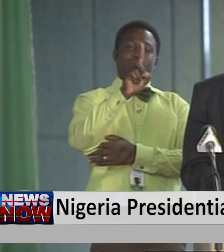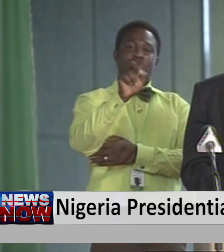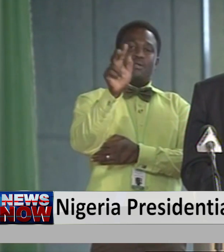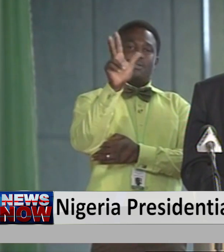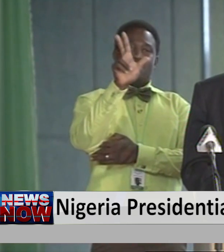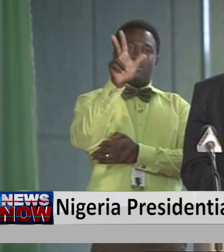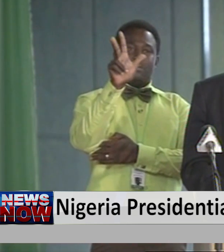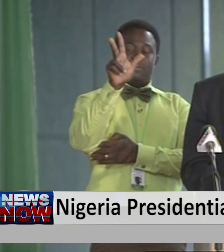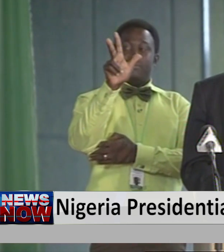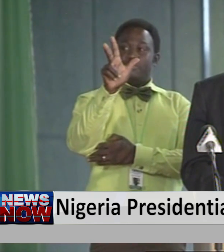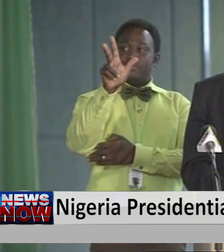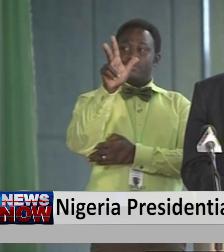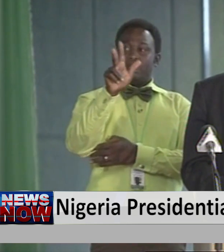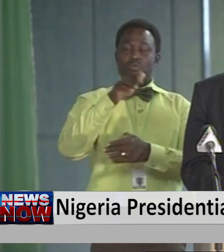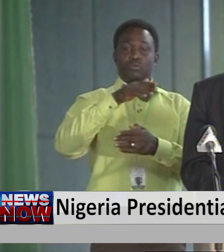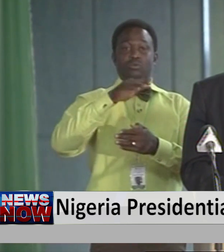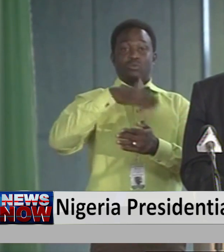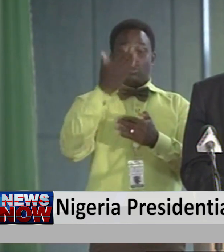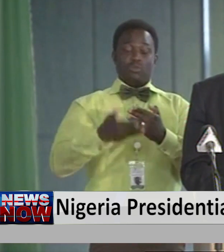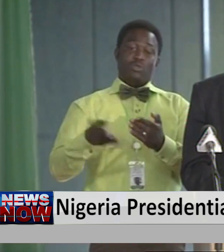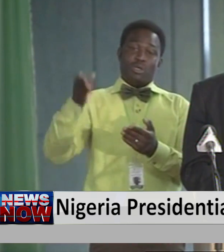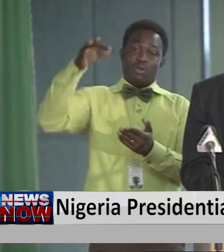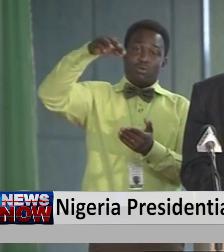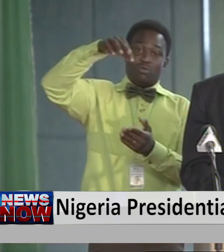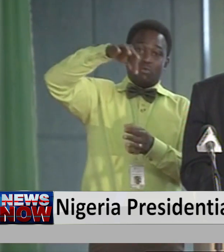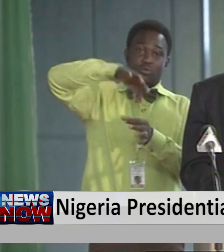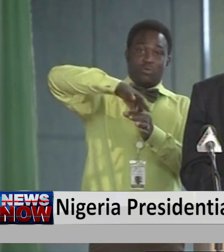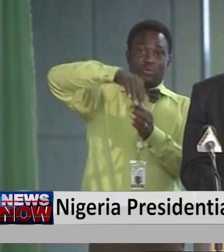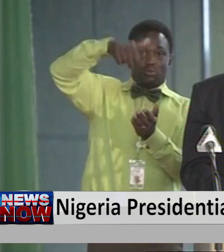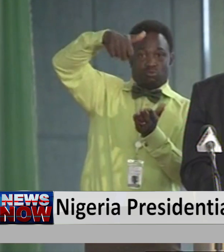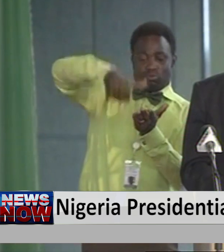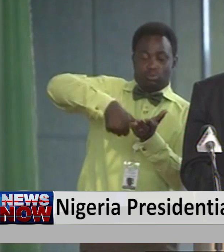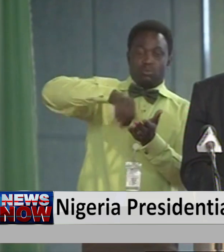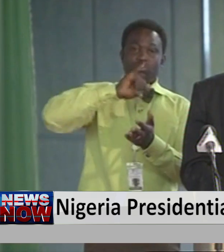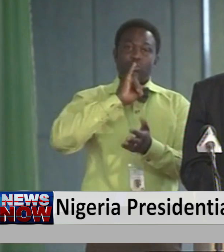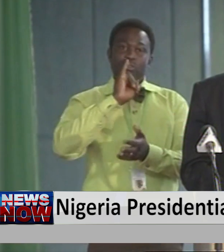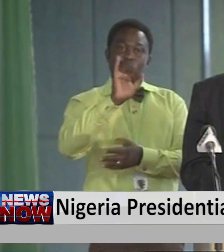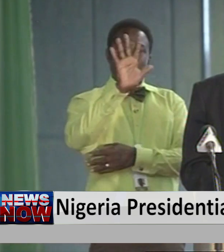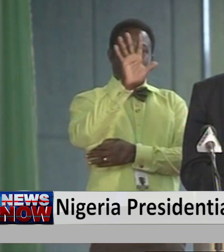559,613. Total votes cast, I repeat,